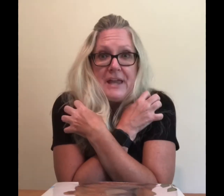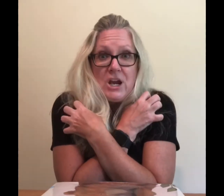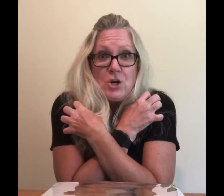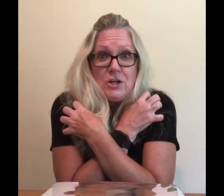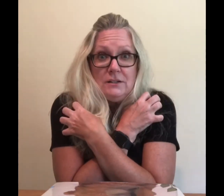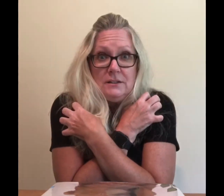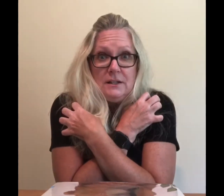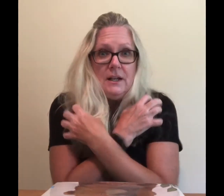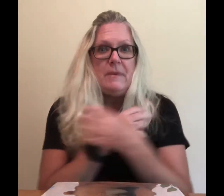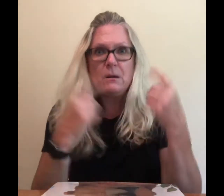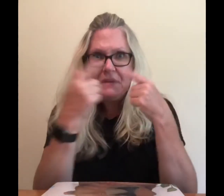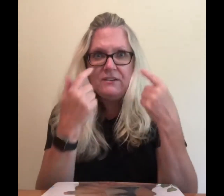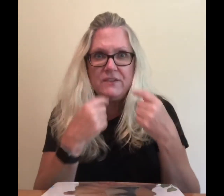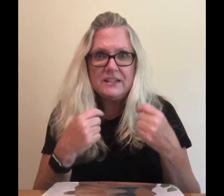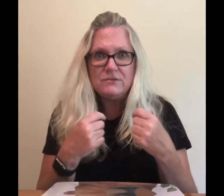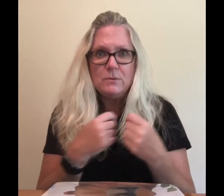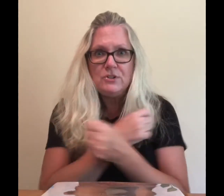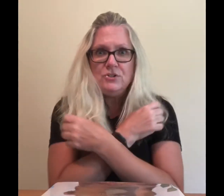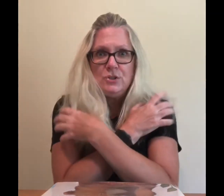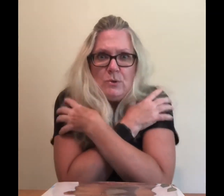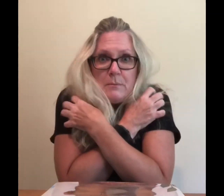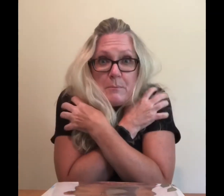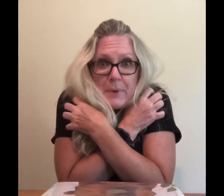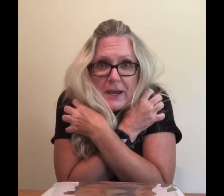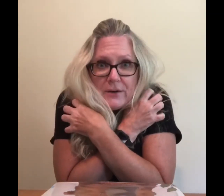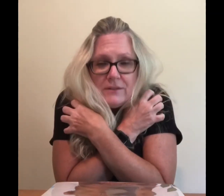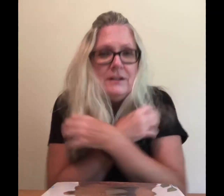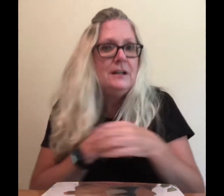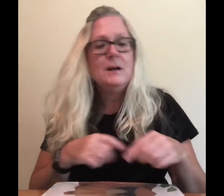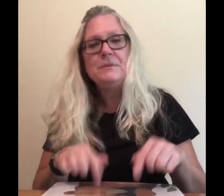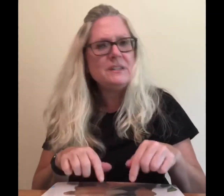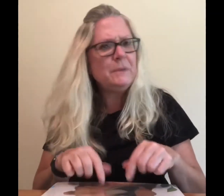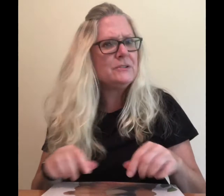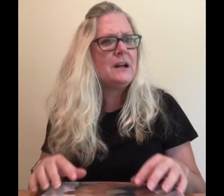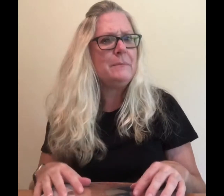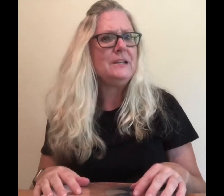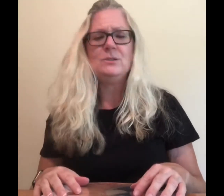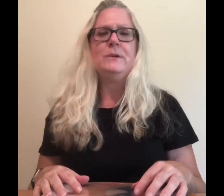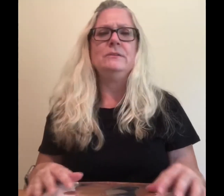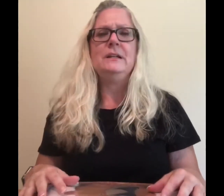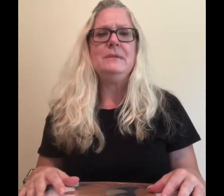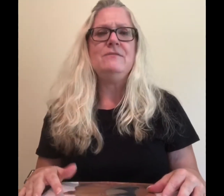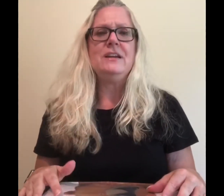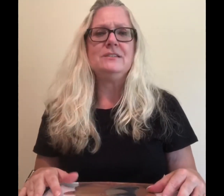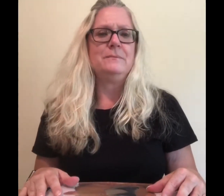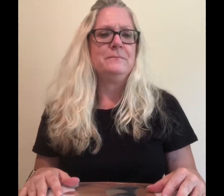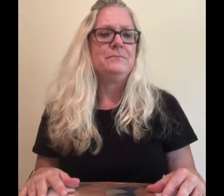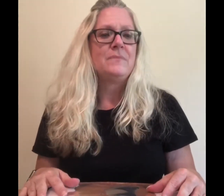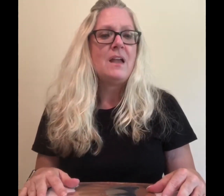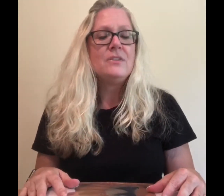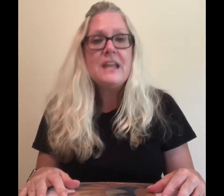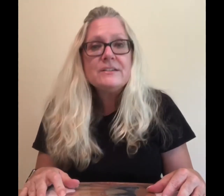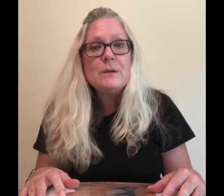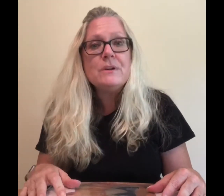bear. Make a mean face if you wanted to, bear. But this bear's not mean, so we don't need a mean face. The next sign we're going to do